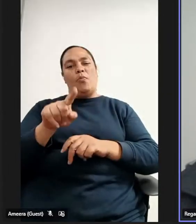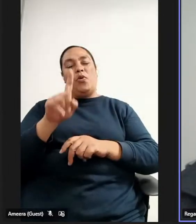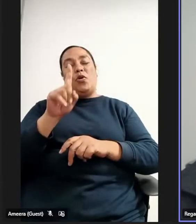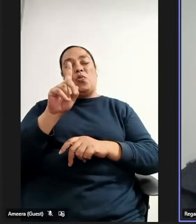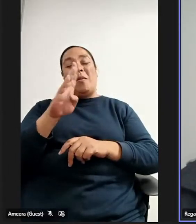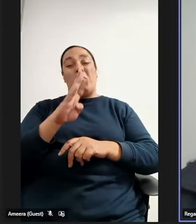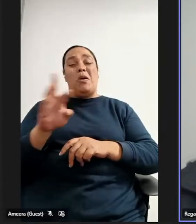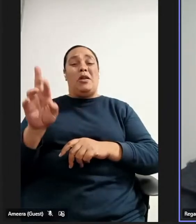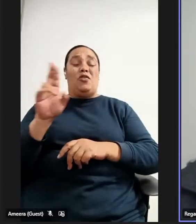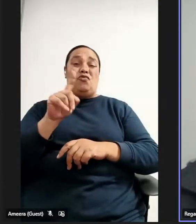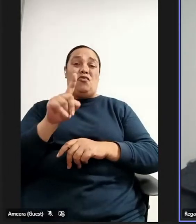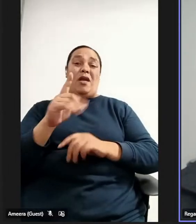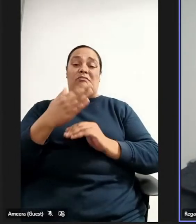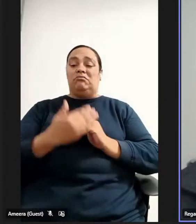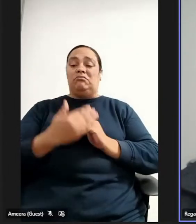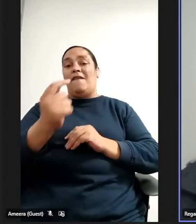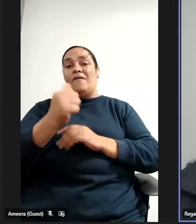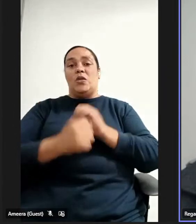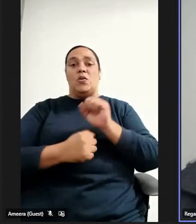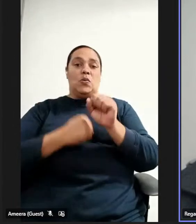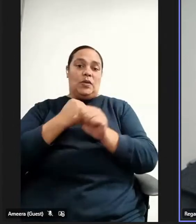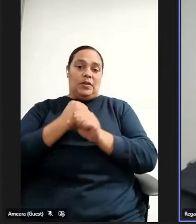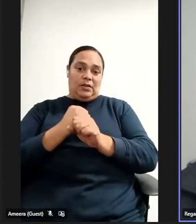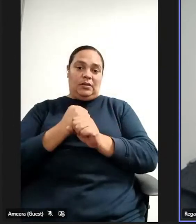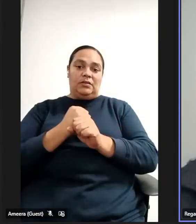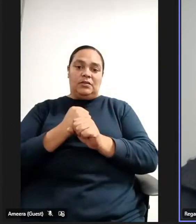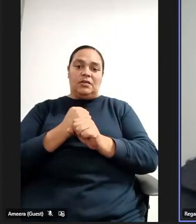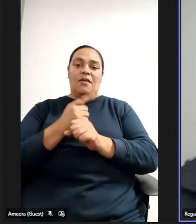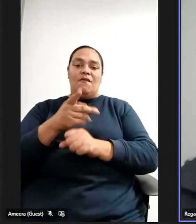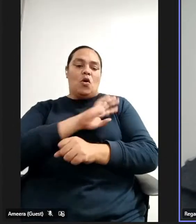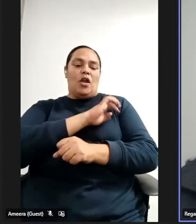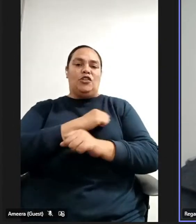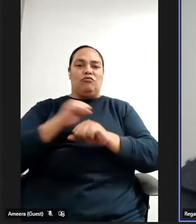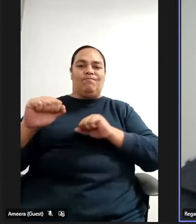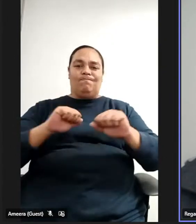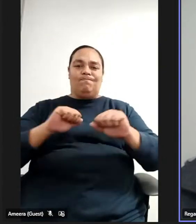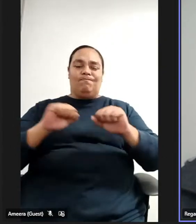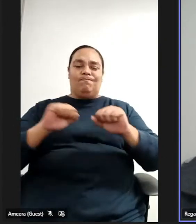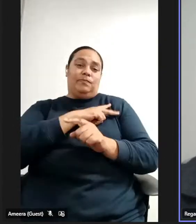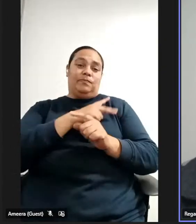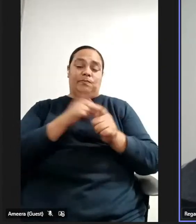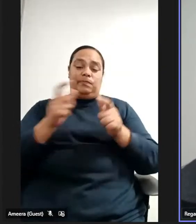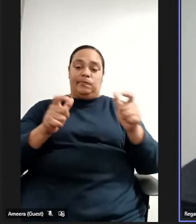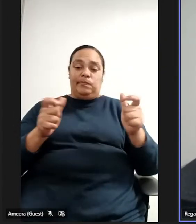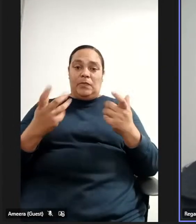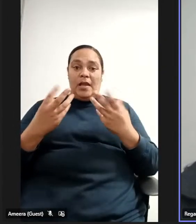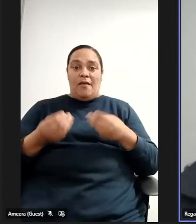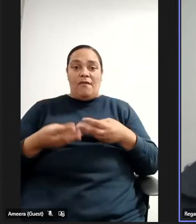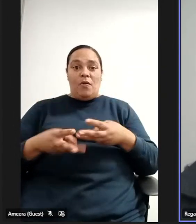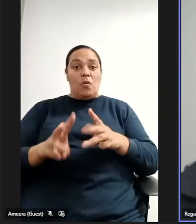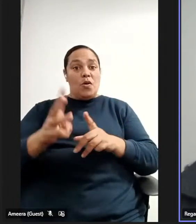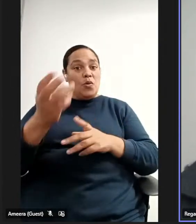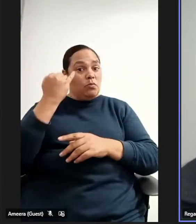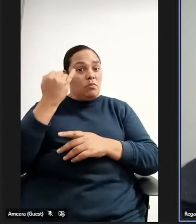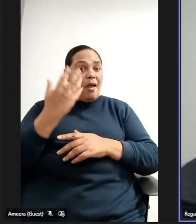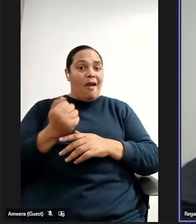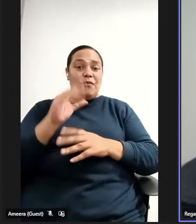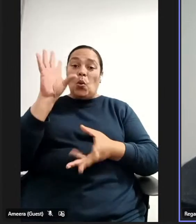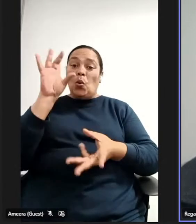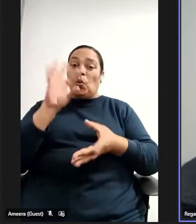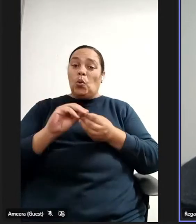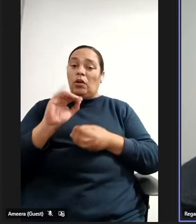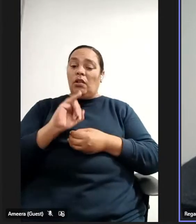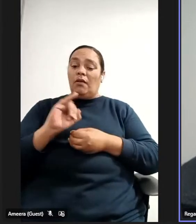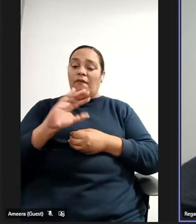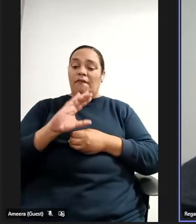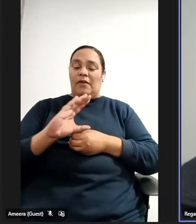few years in energy resilience and security measures. Do you have an idea of the total investment if you take a